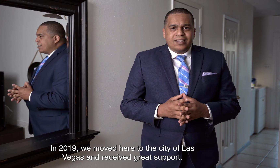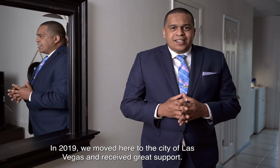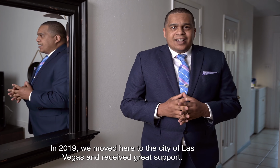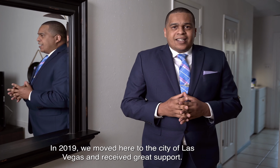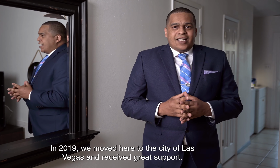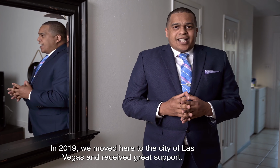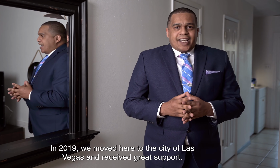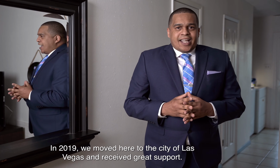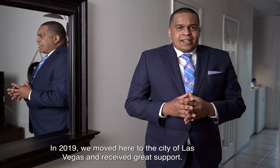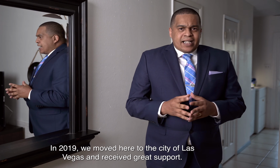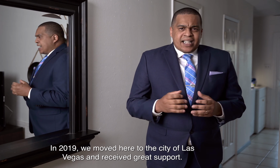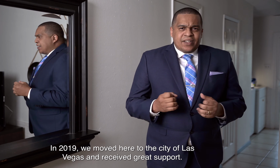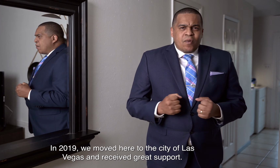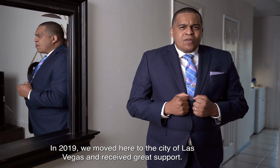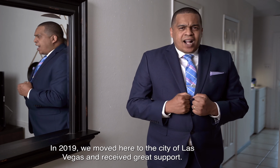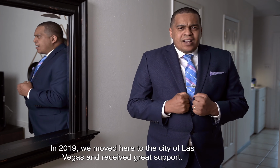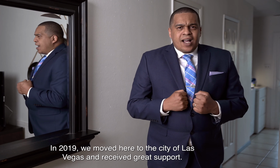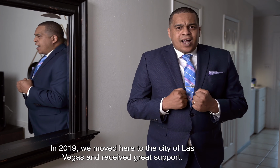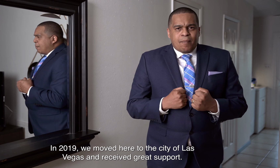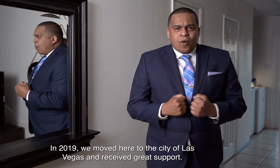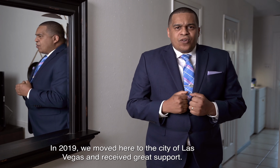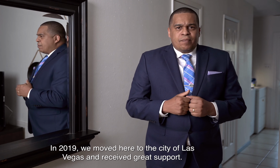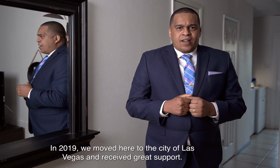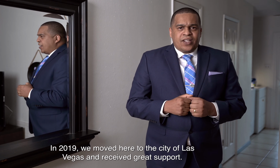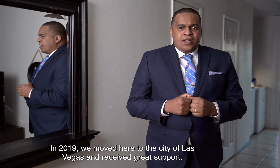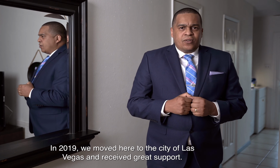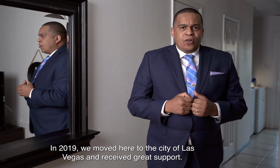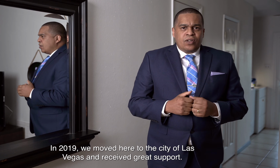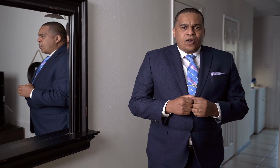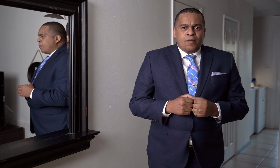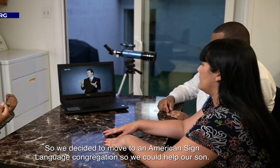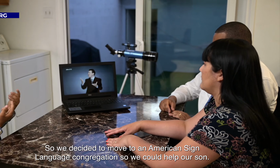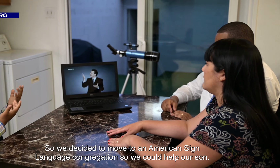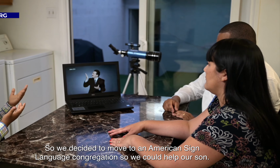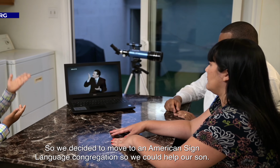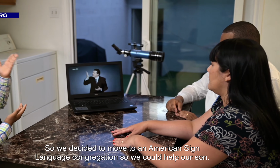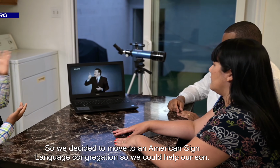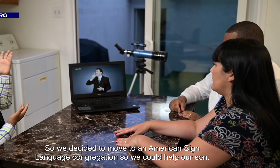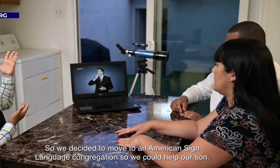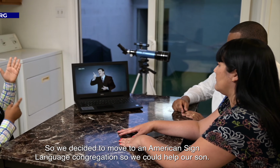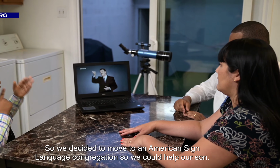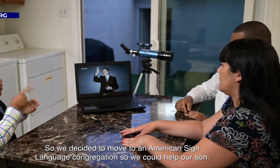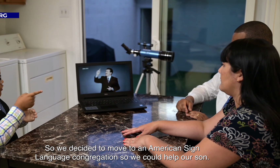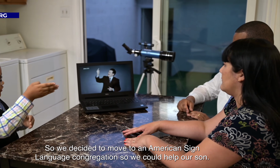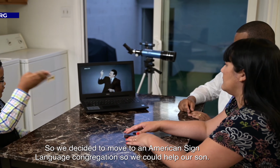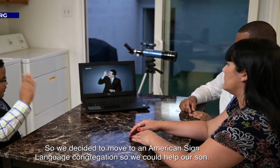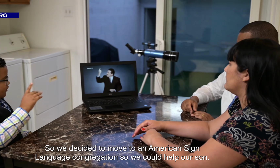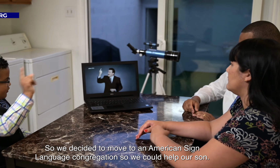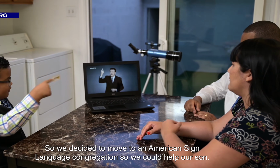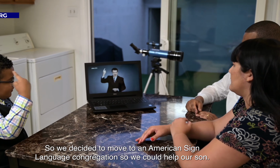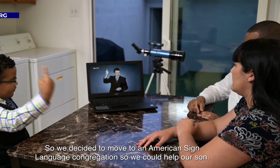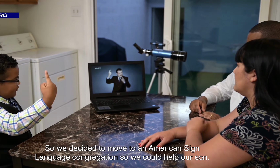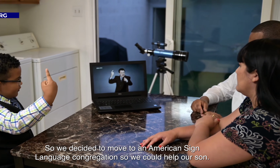we moved here to the city of Las Vegas and received great support. So we decided to